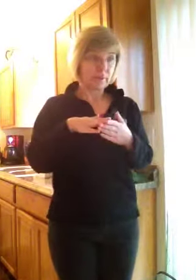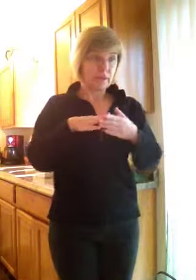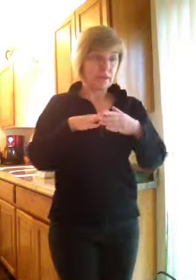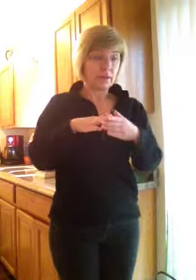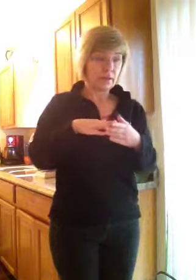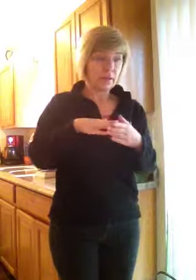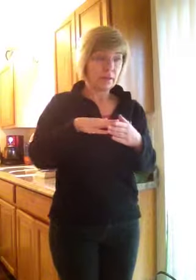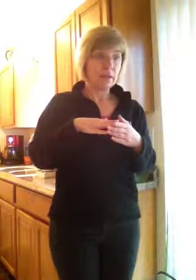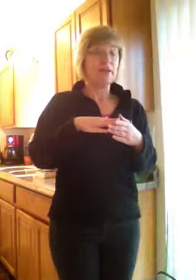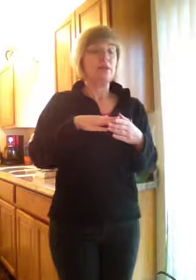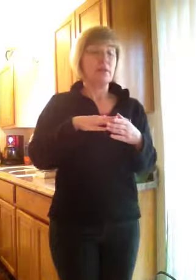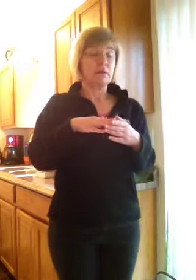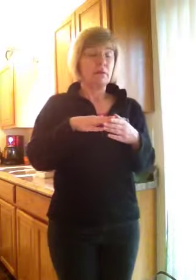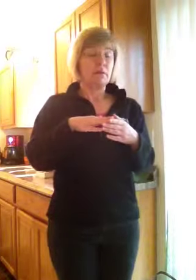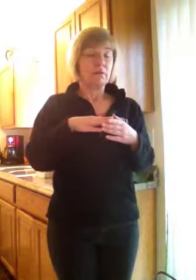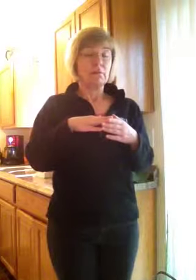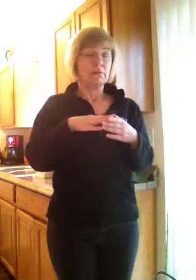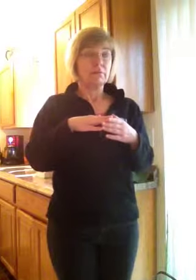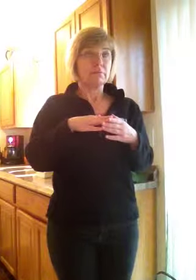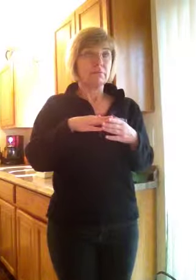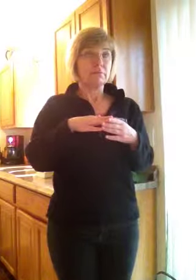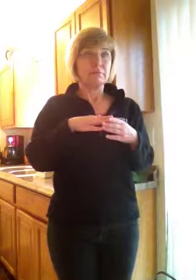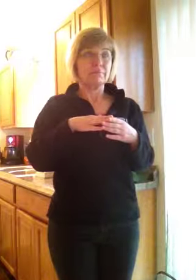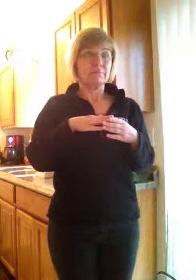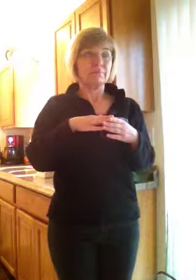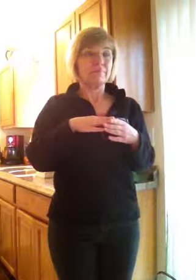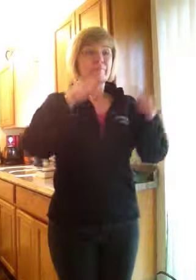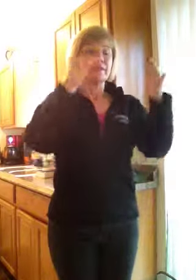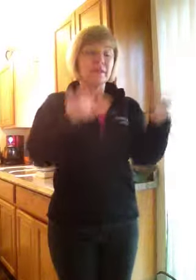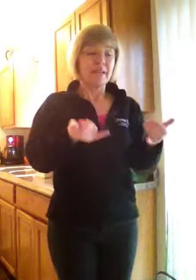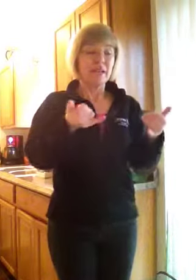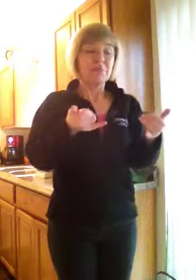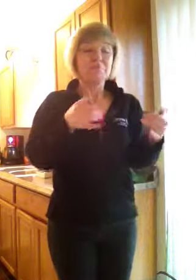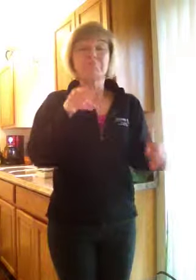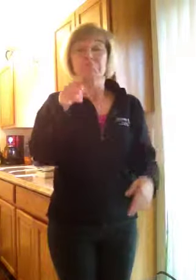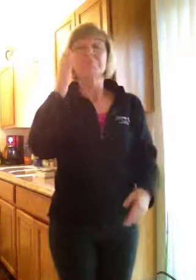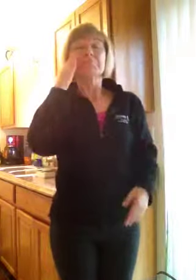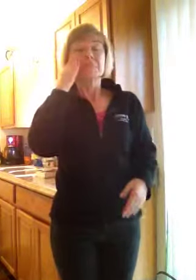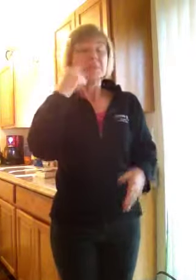acute. Okay, now that you know all about how triangles are classified,